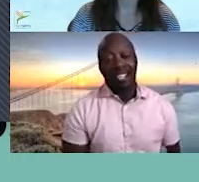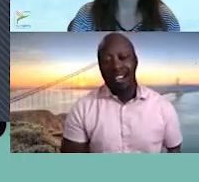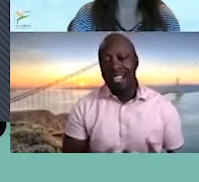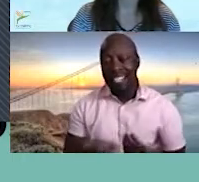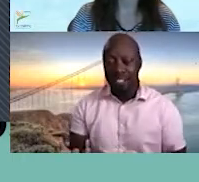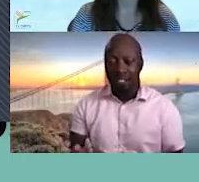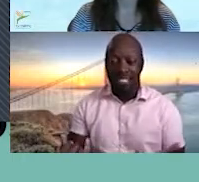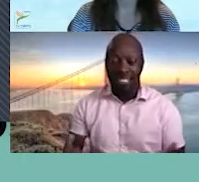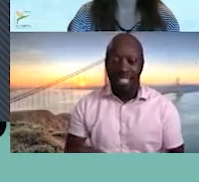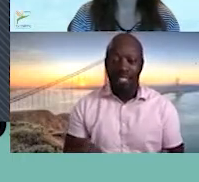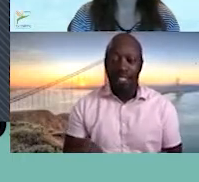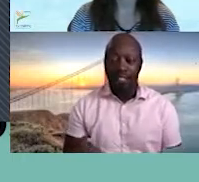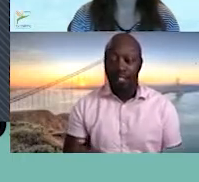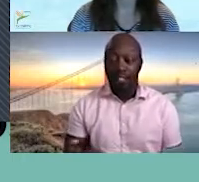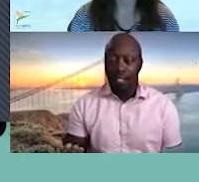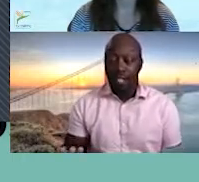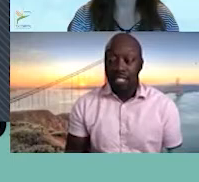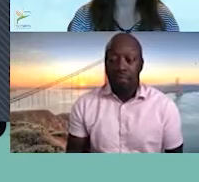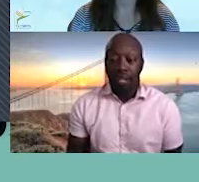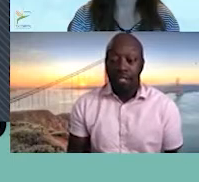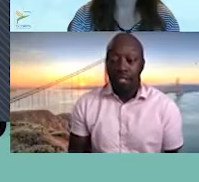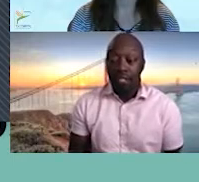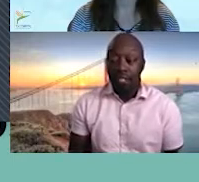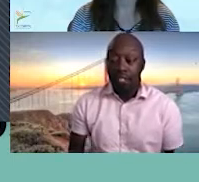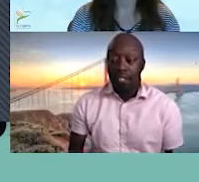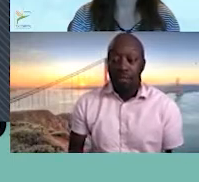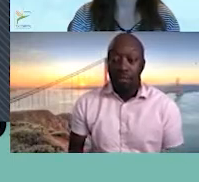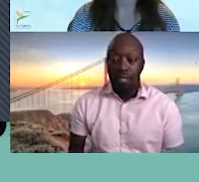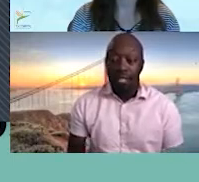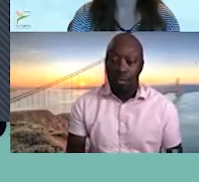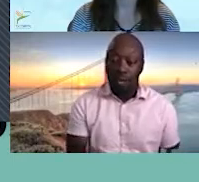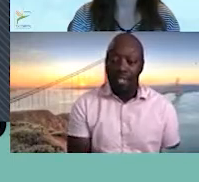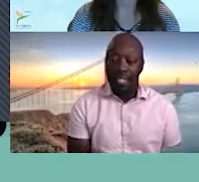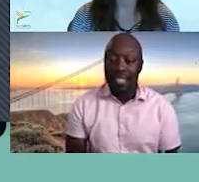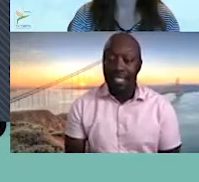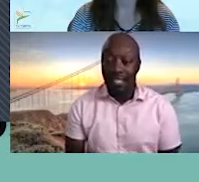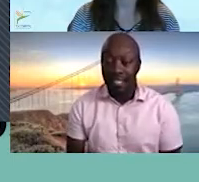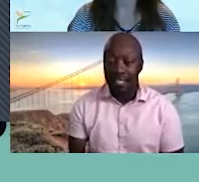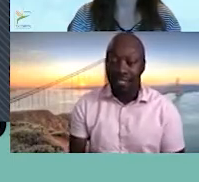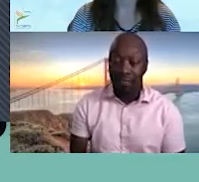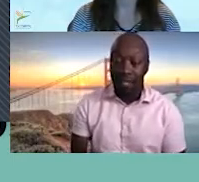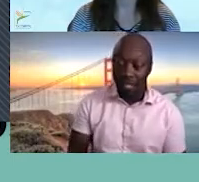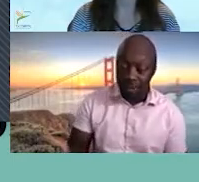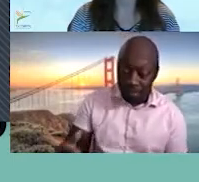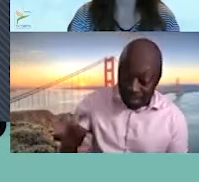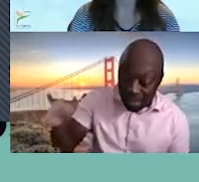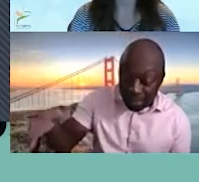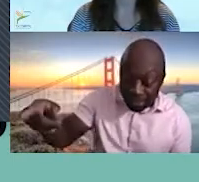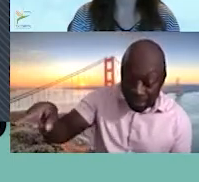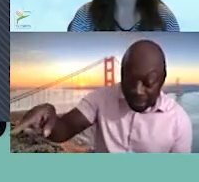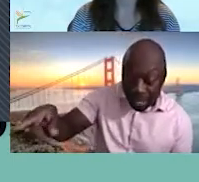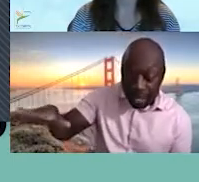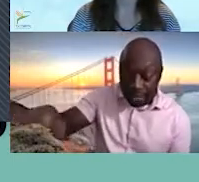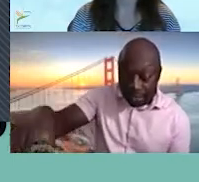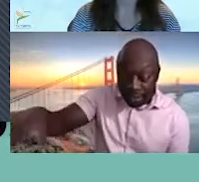And they have that natural desire to express what they want and need by moving their hands.